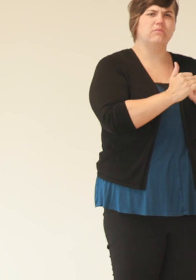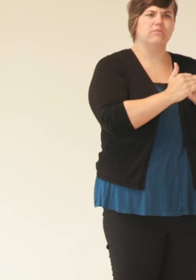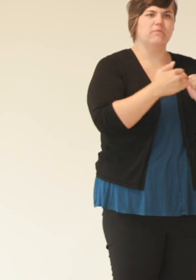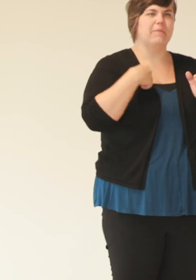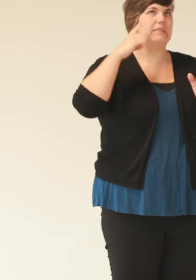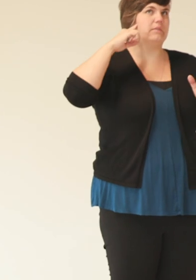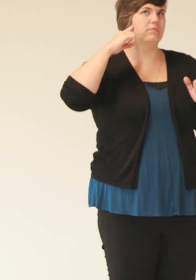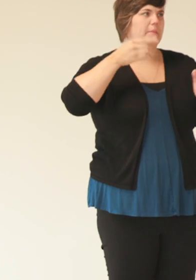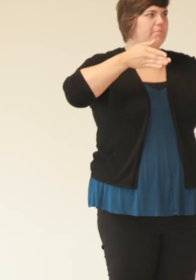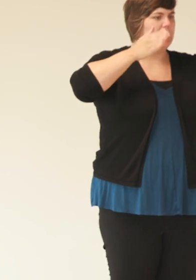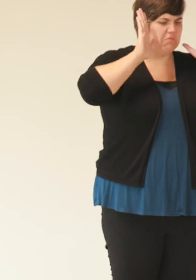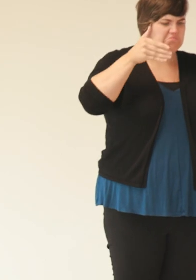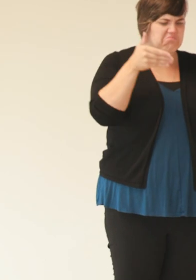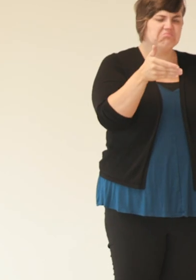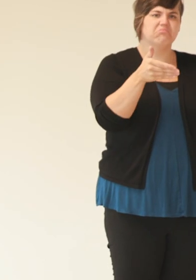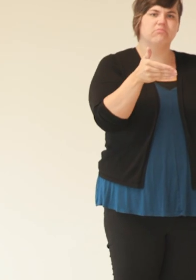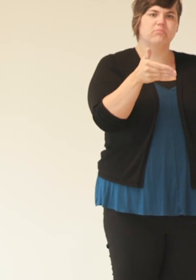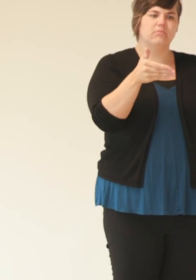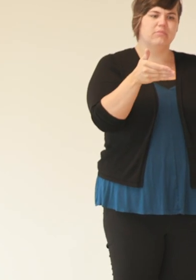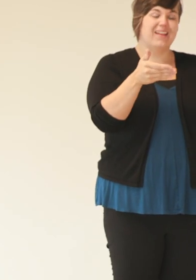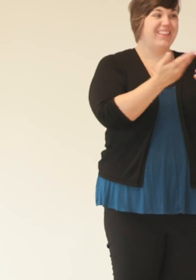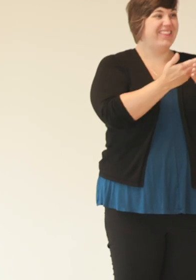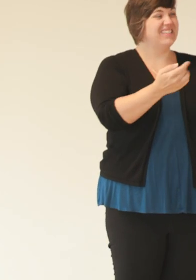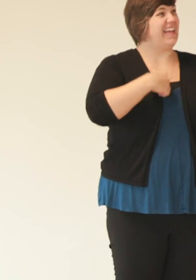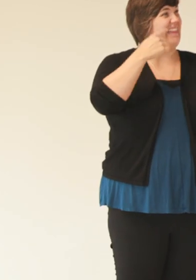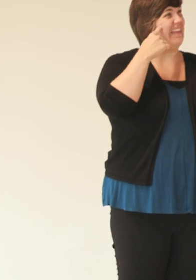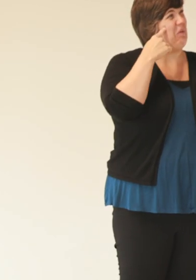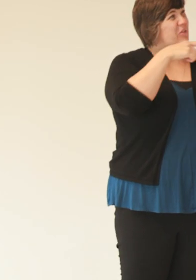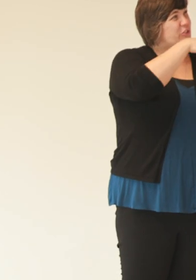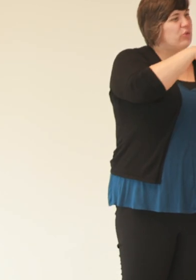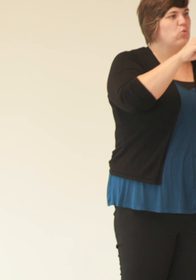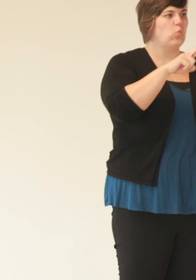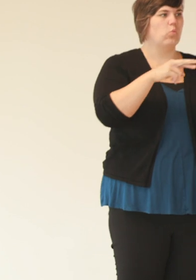of the things that I feel like I need to be doing and just really do the things that I feel